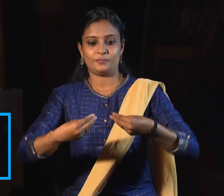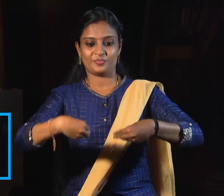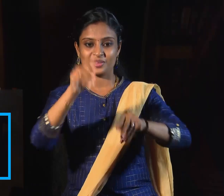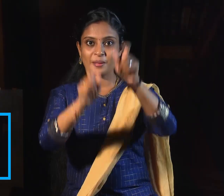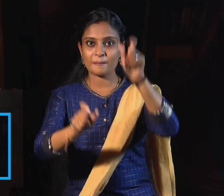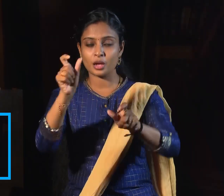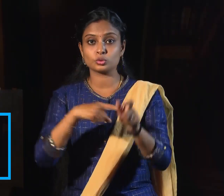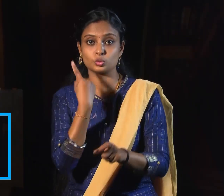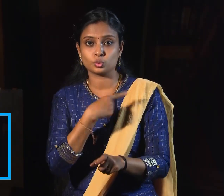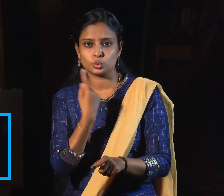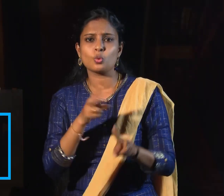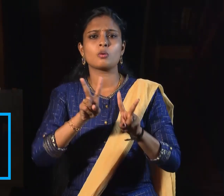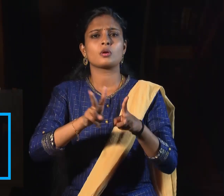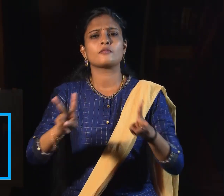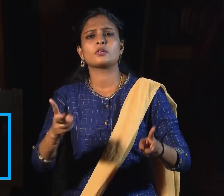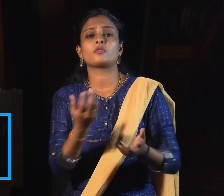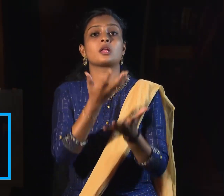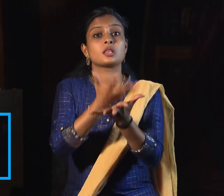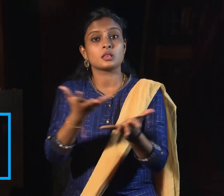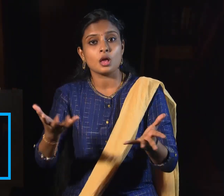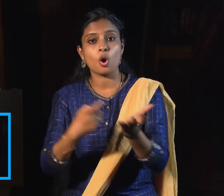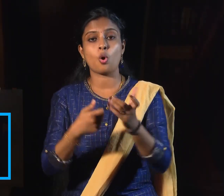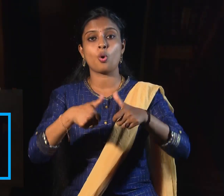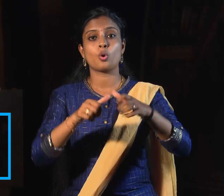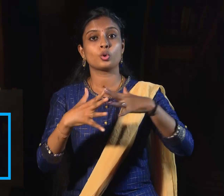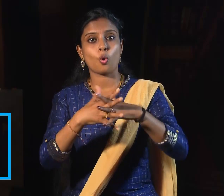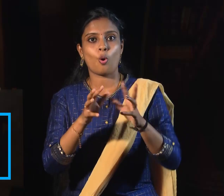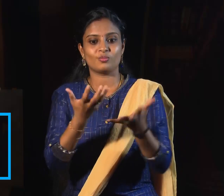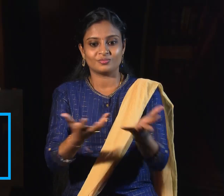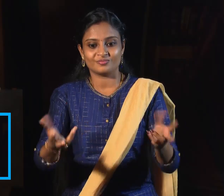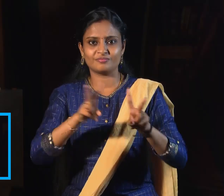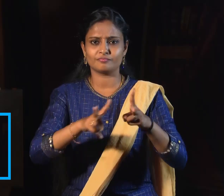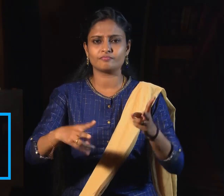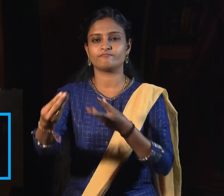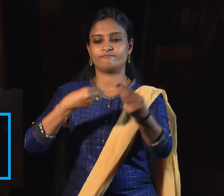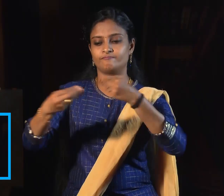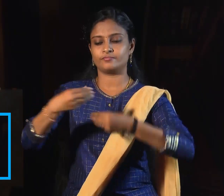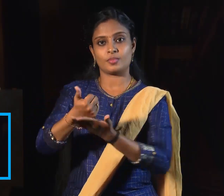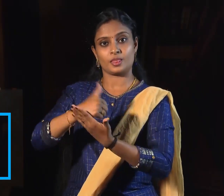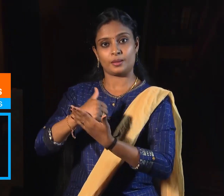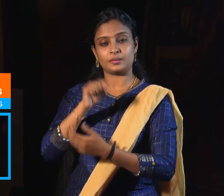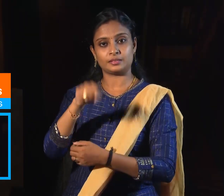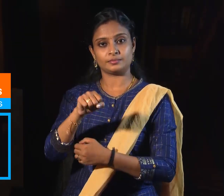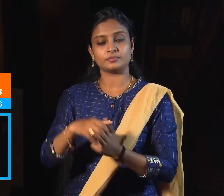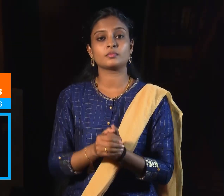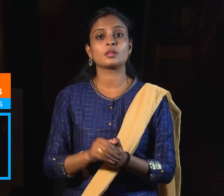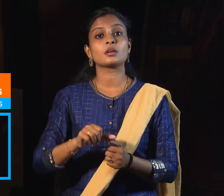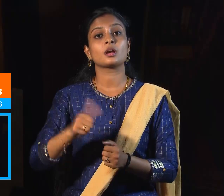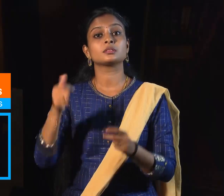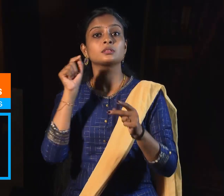who provide various kinds of inputs such as raw materials and other components. Next,